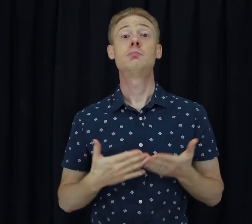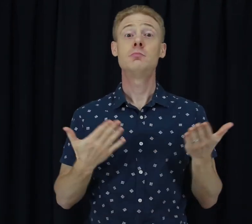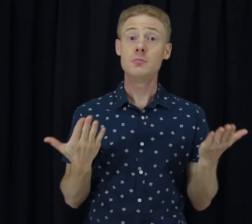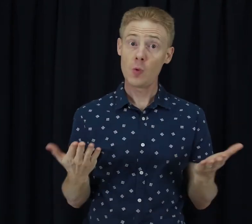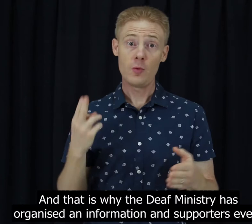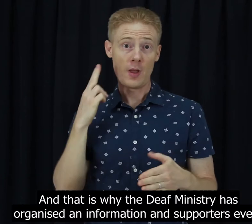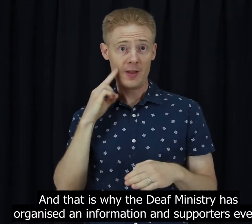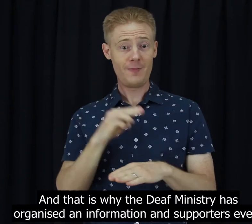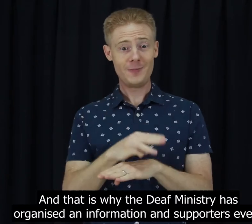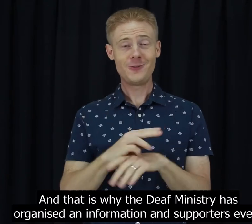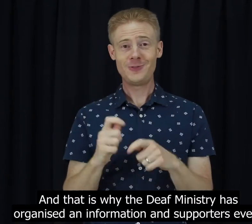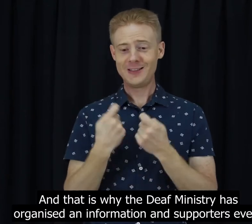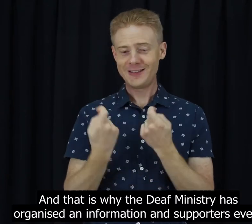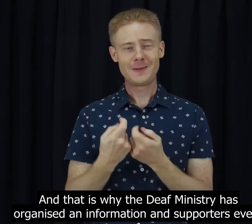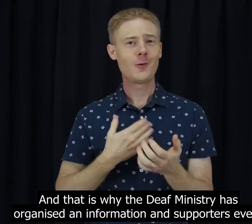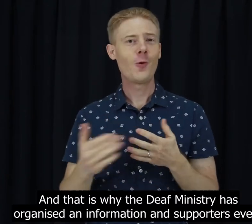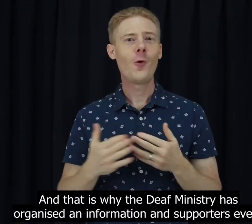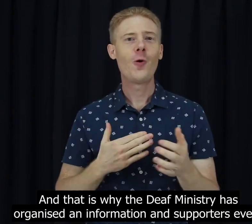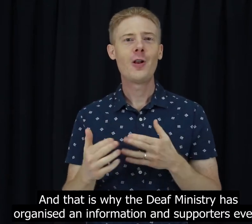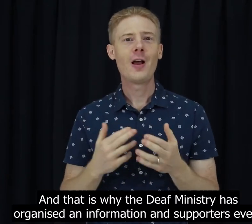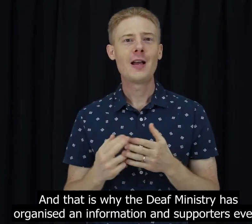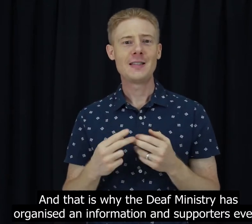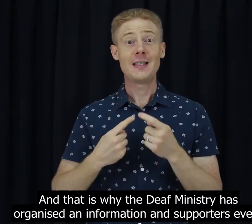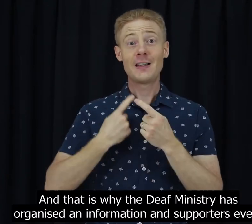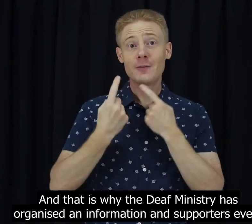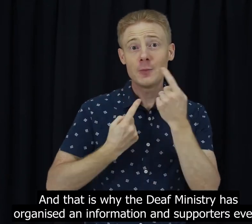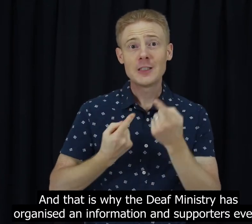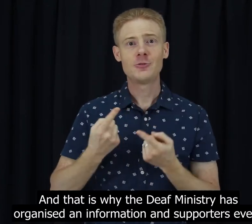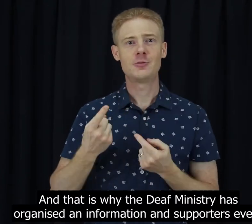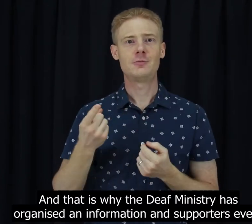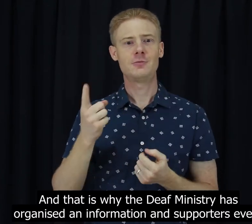And that is why the deaf ministry has organised an information and supporters event